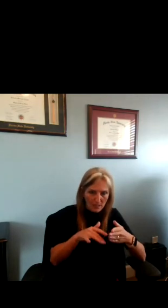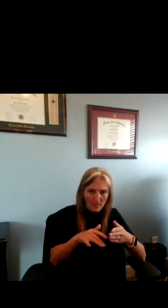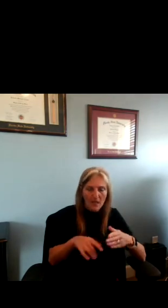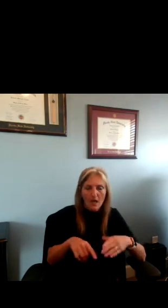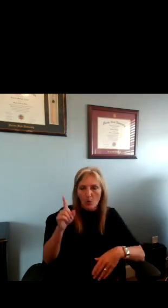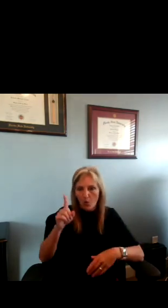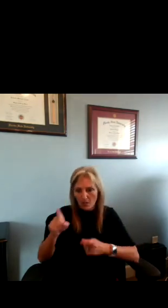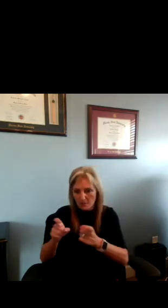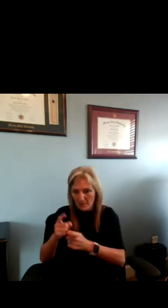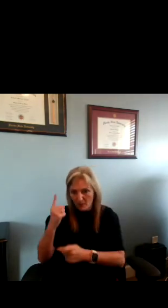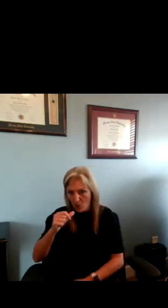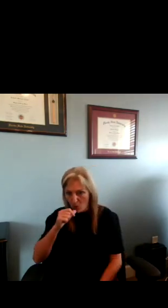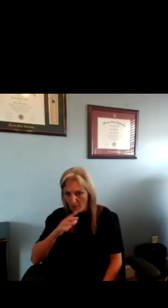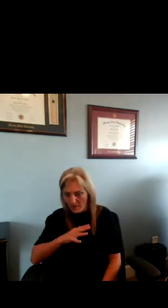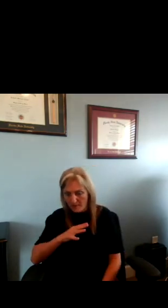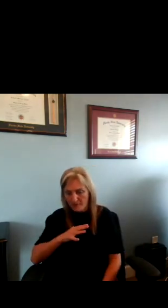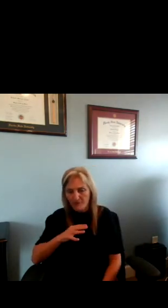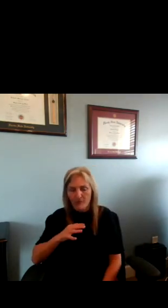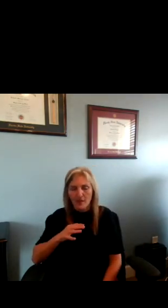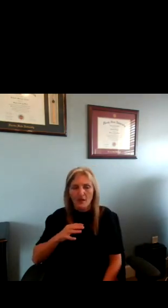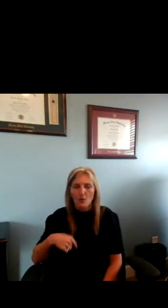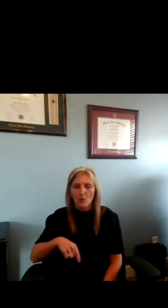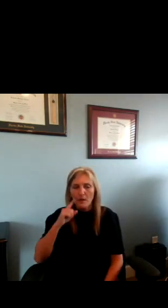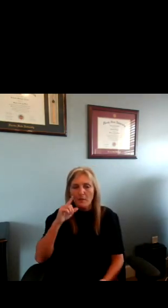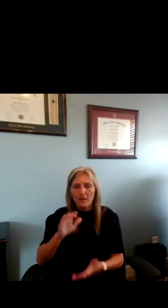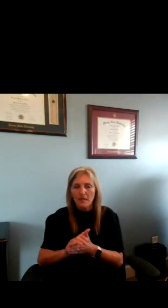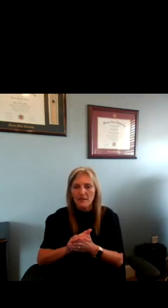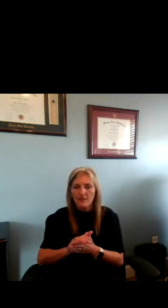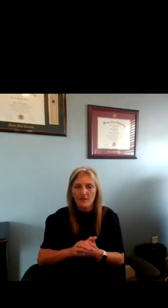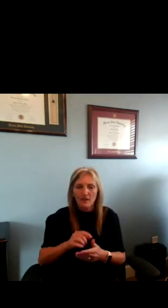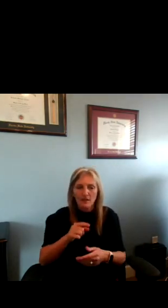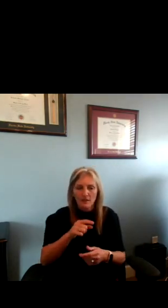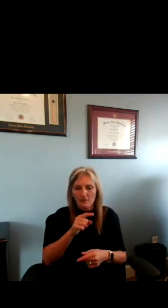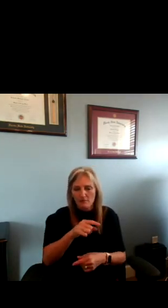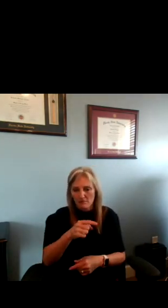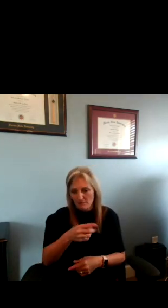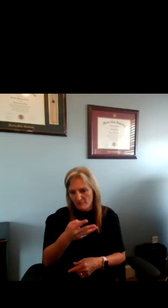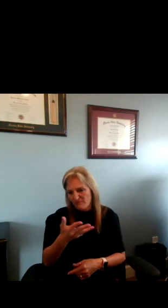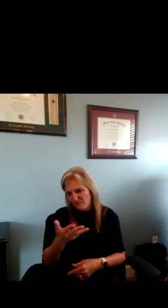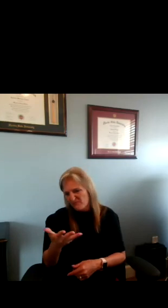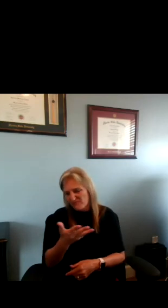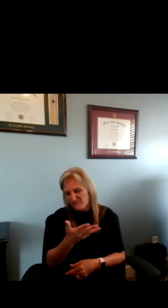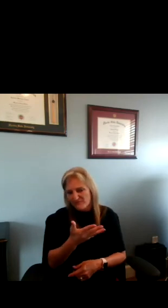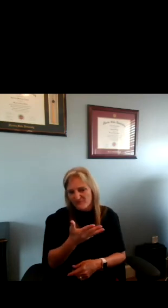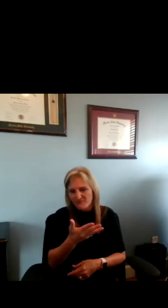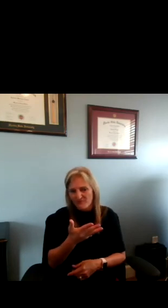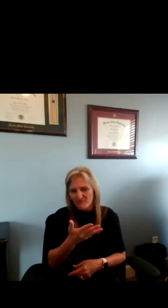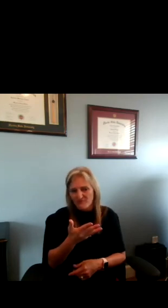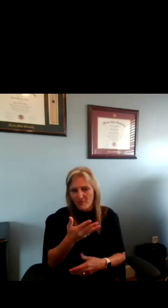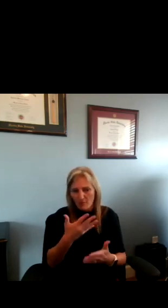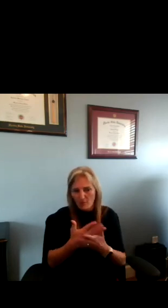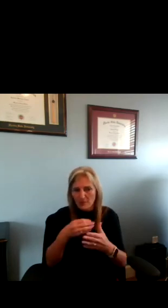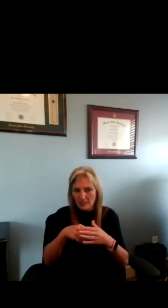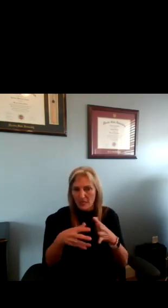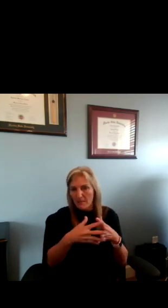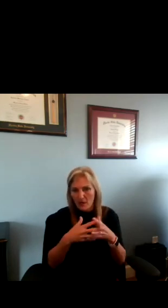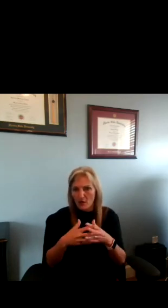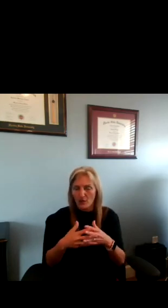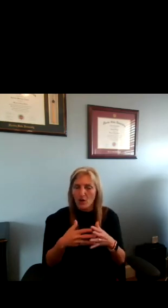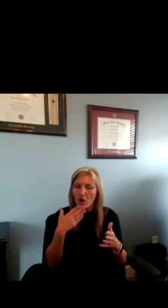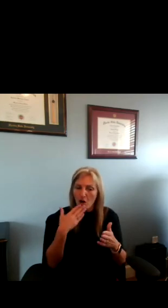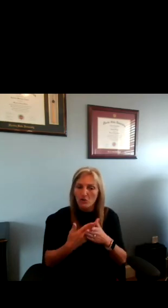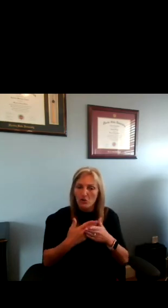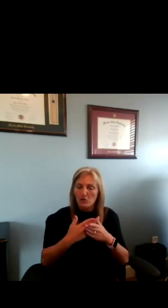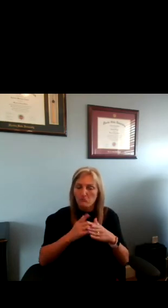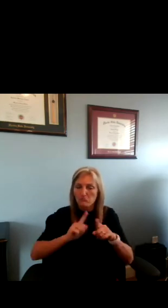women. And so we believe this to be a pretty good cross-section of prisons in America, at least as far as one can get with